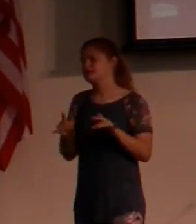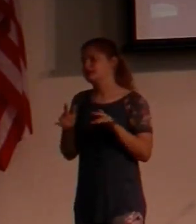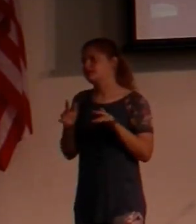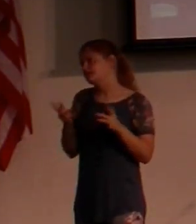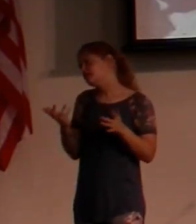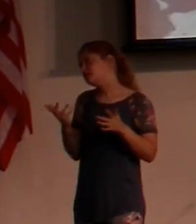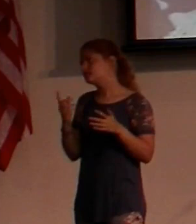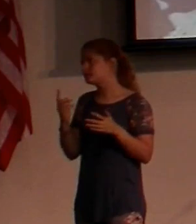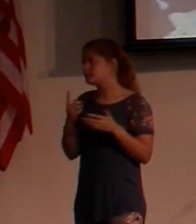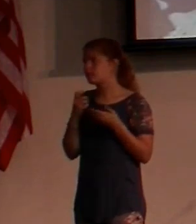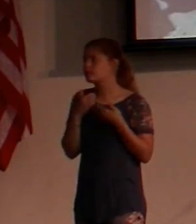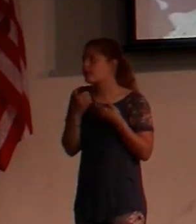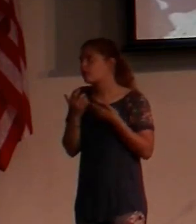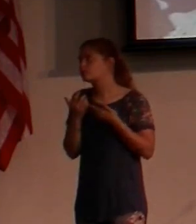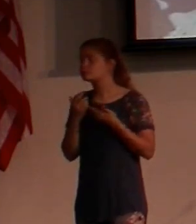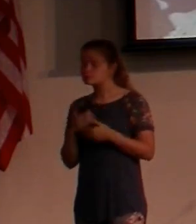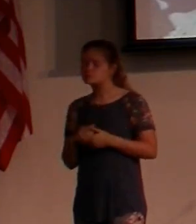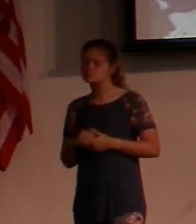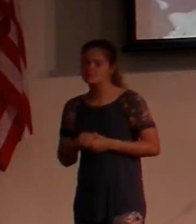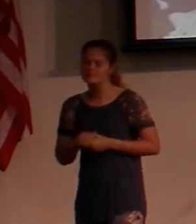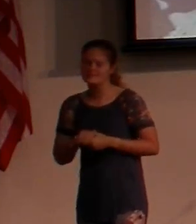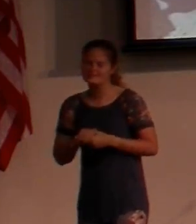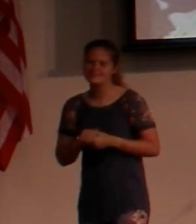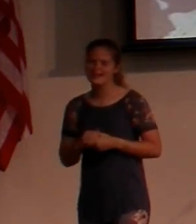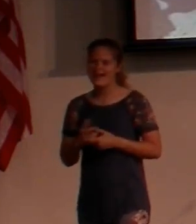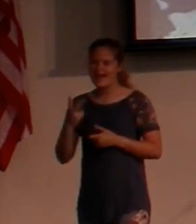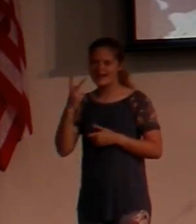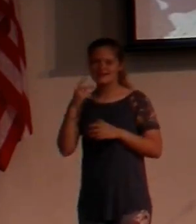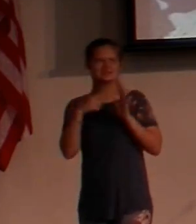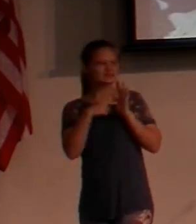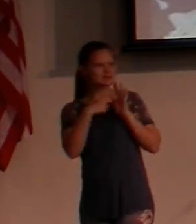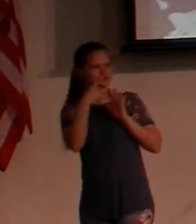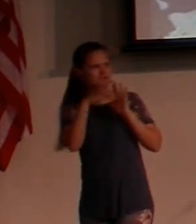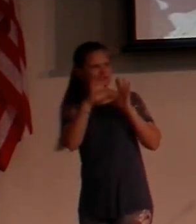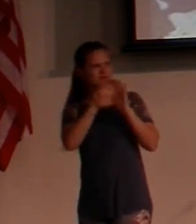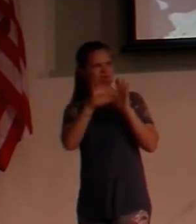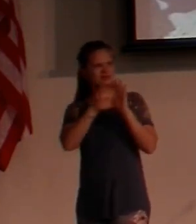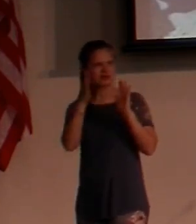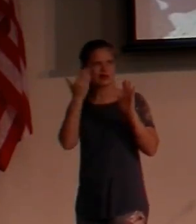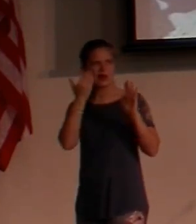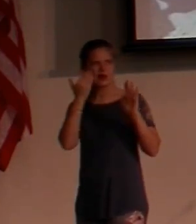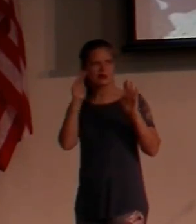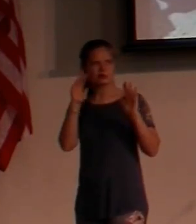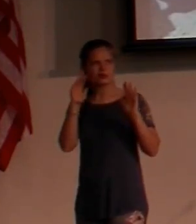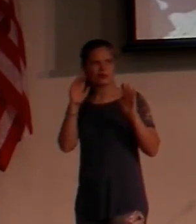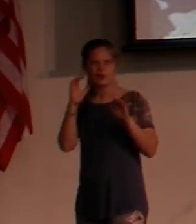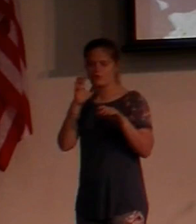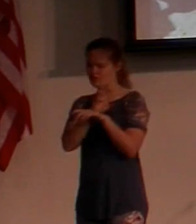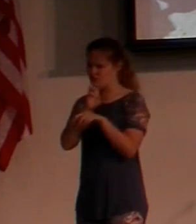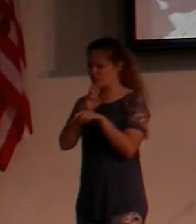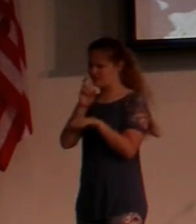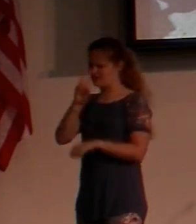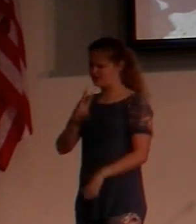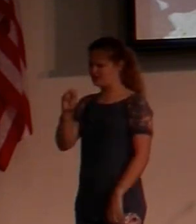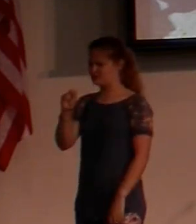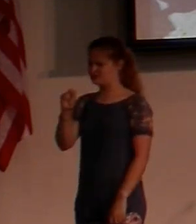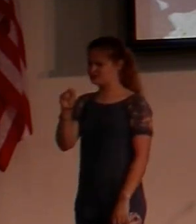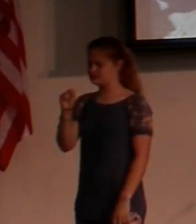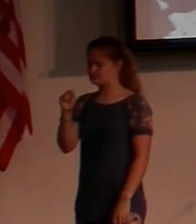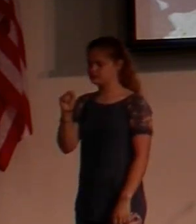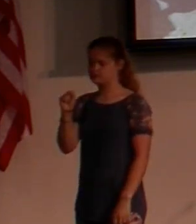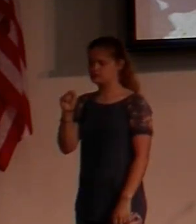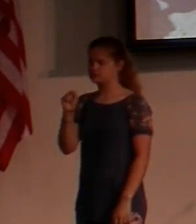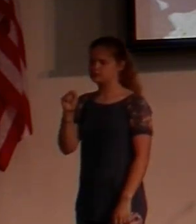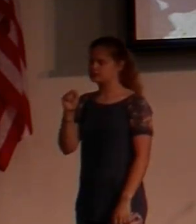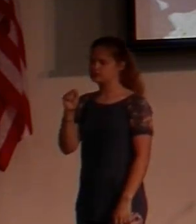that. But I show you this picture because I don't know how well this would work in the United States. In fact, I really don't